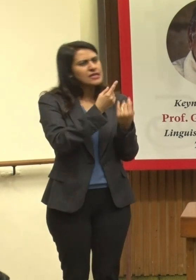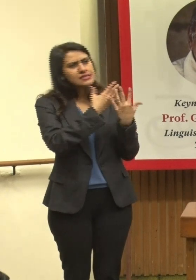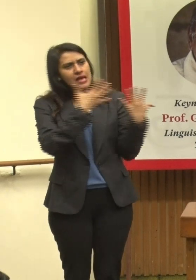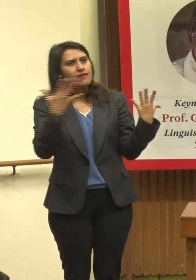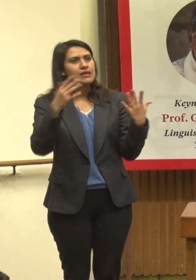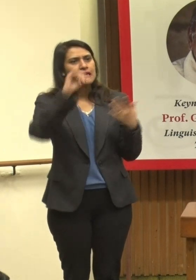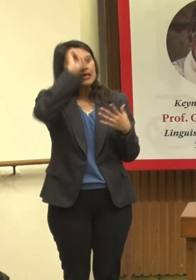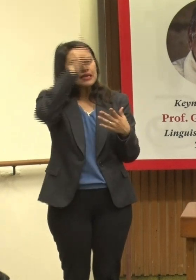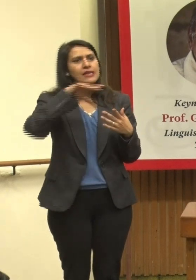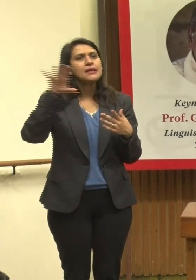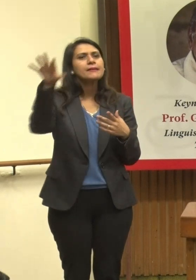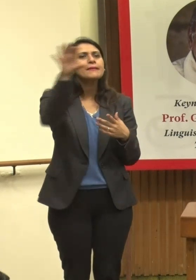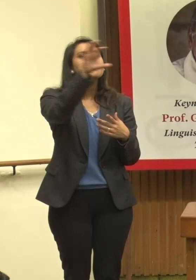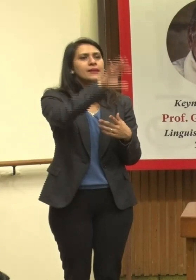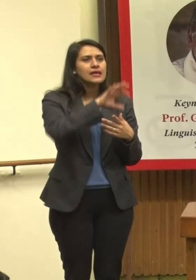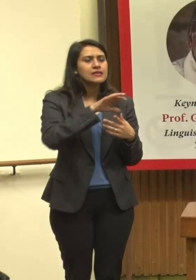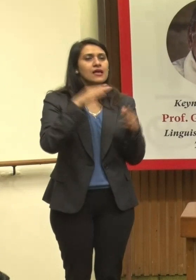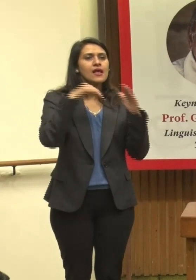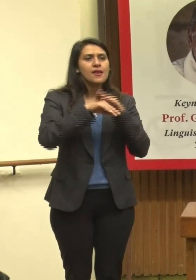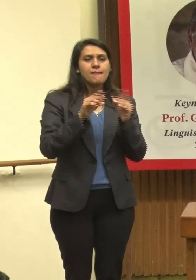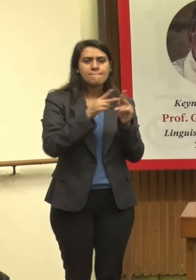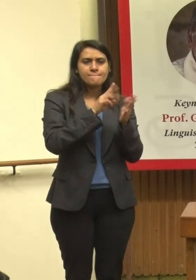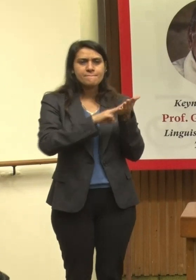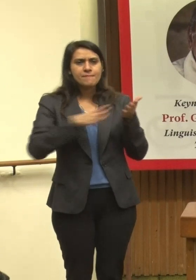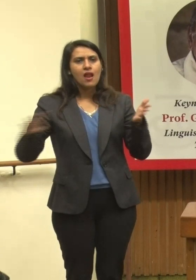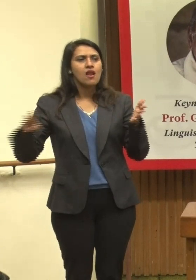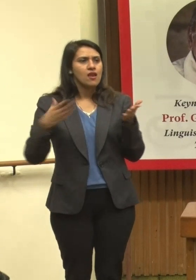cities as multilingual